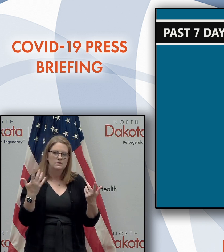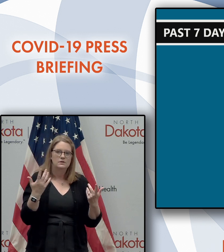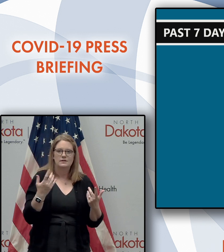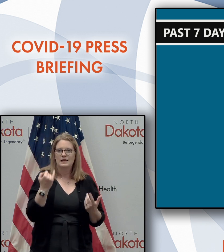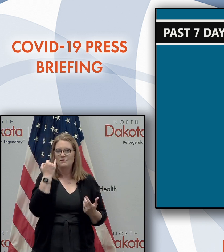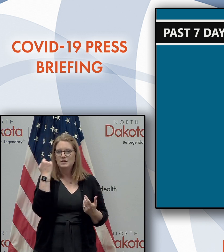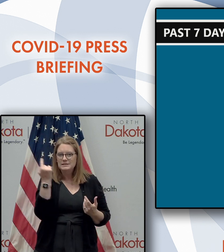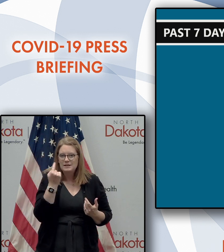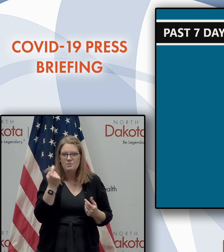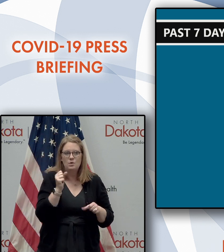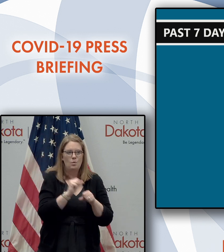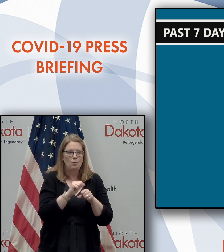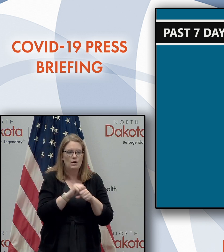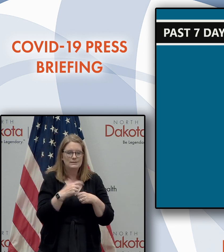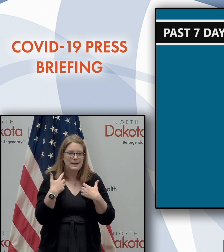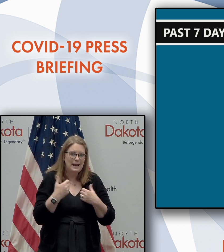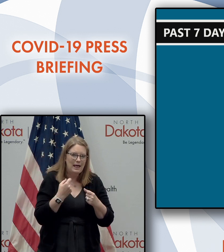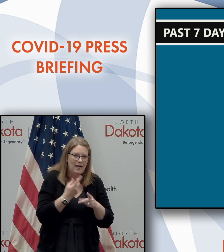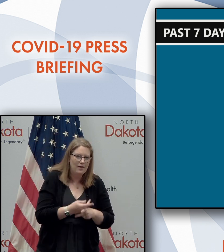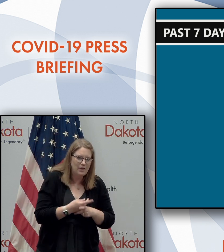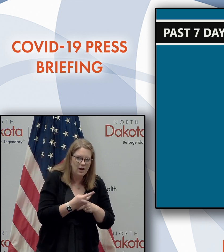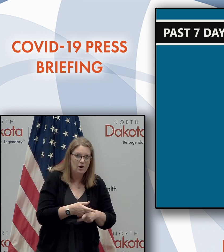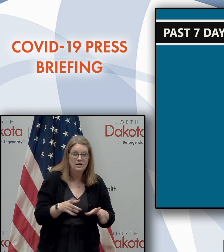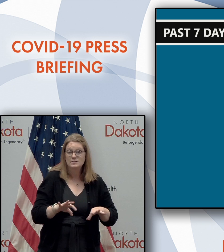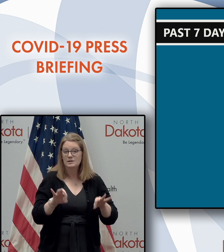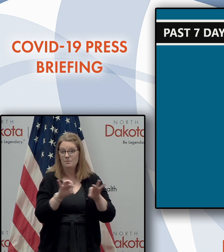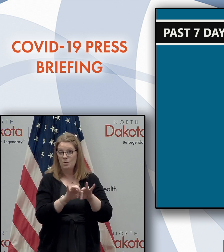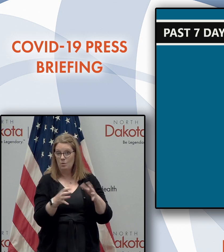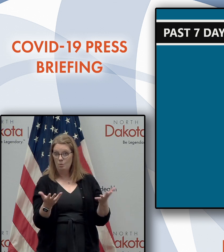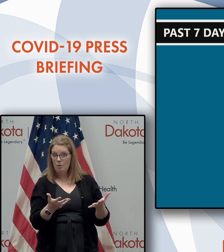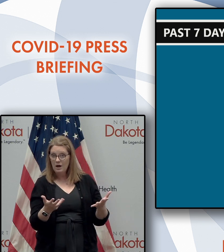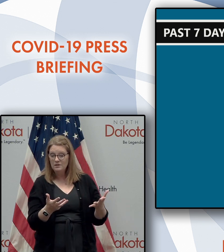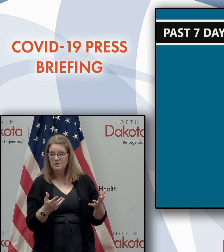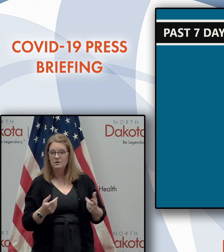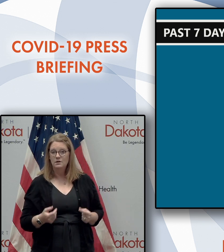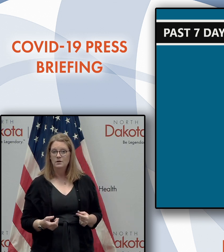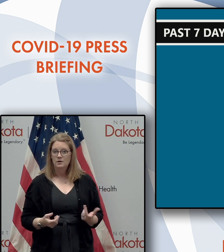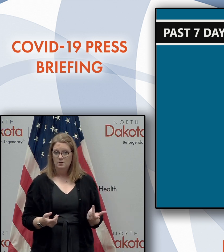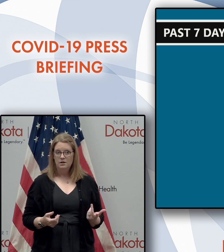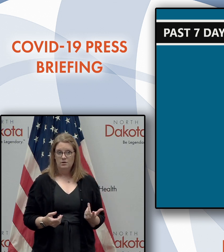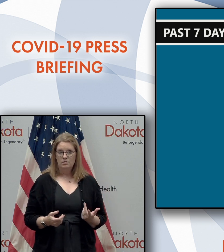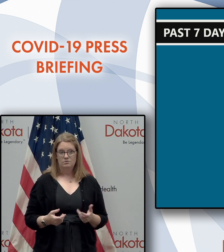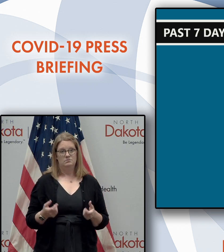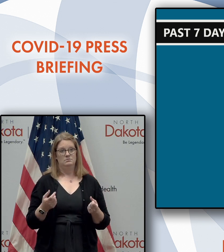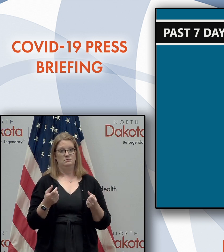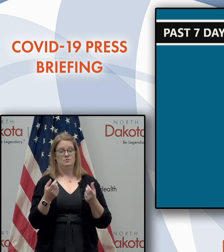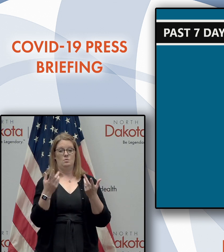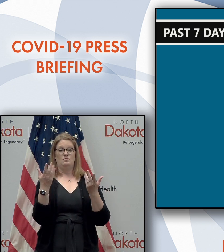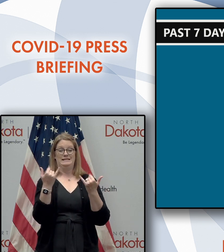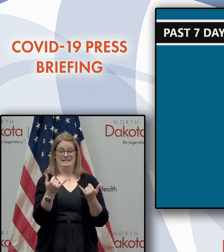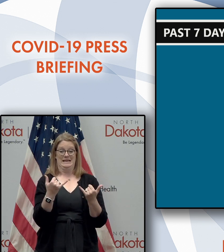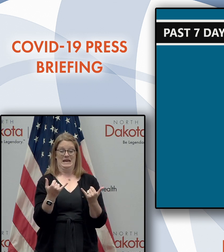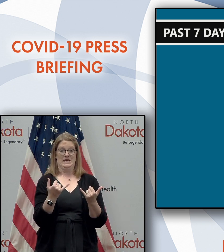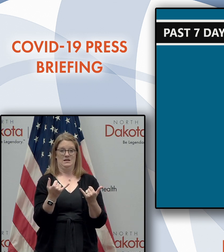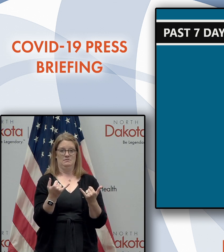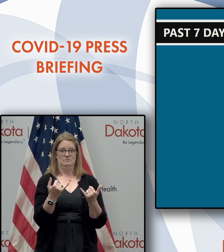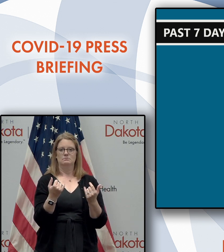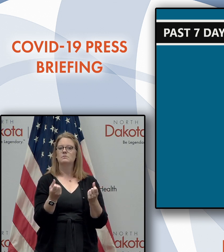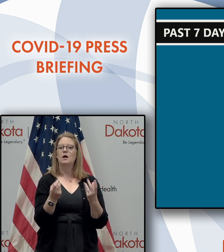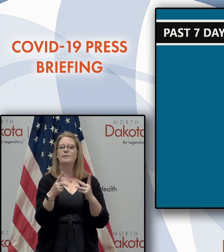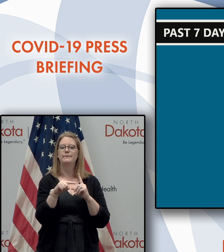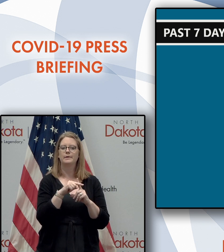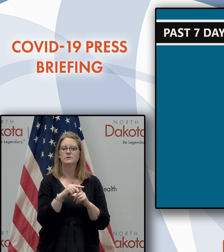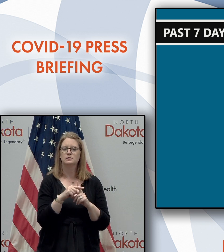like someone who works in healthcare. What matters is what is the prevalence of the disease today, because a COVID